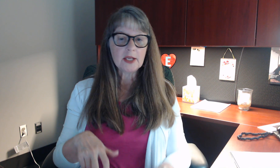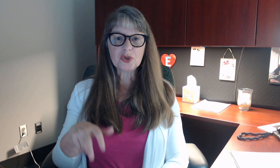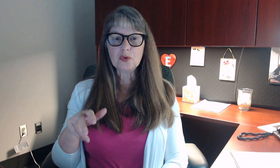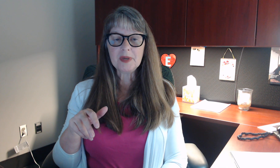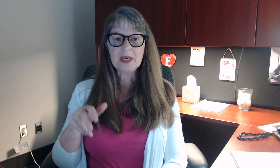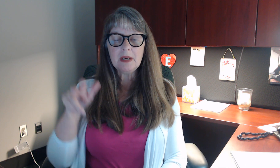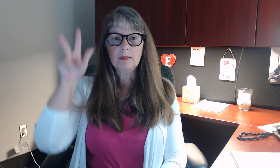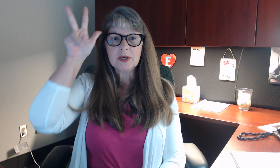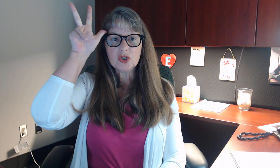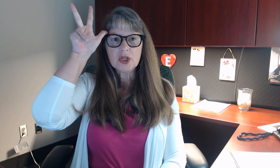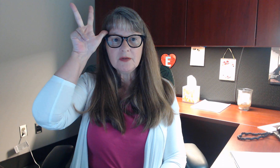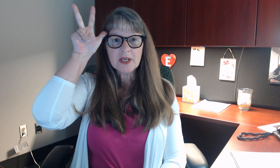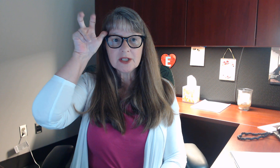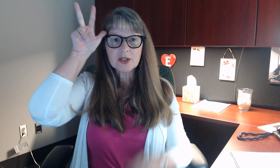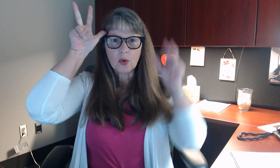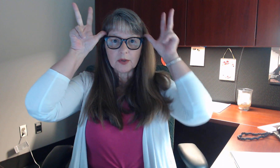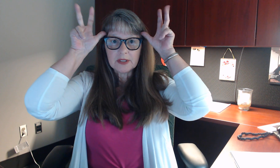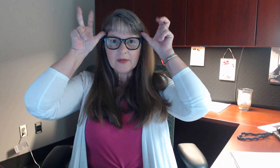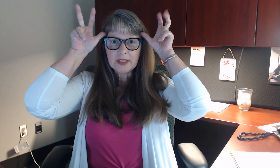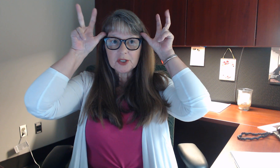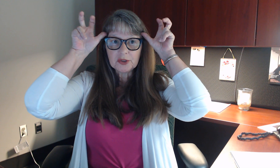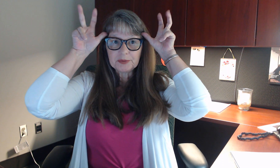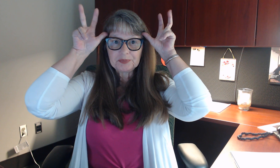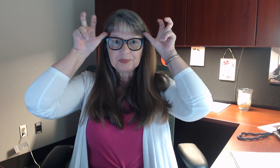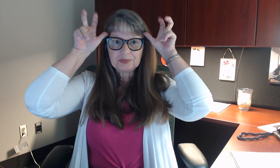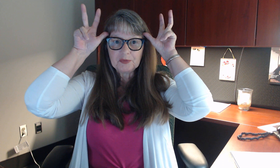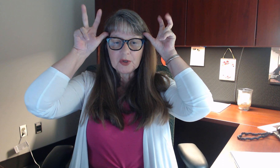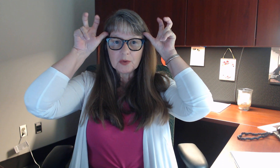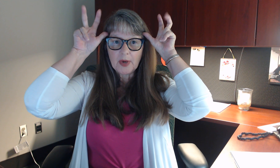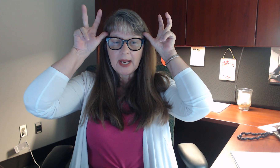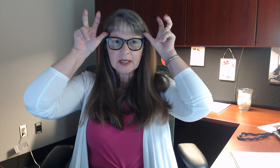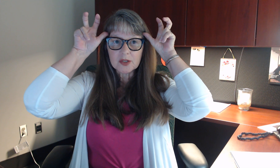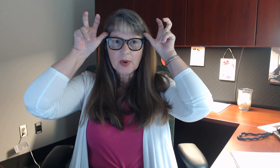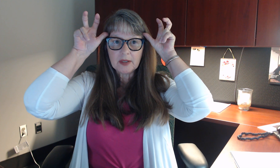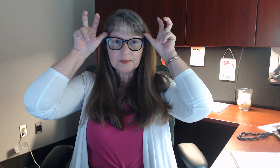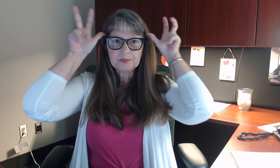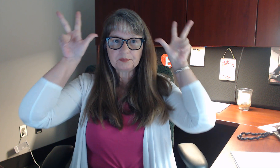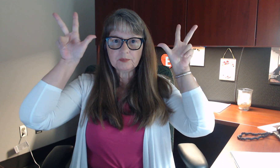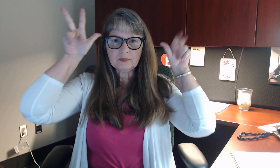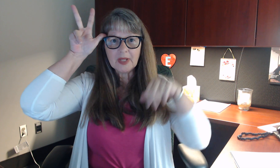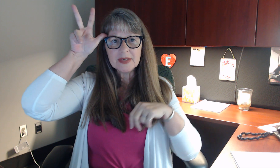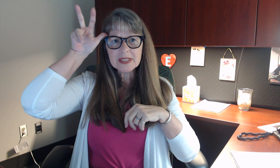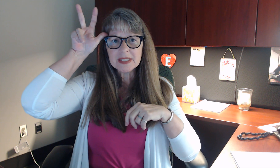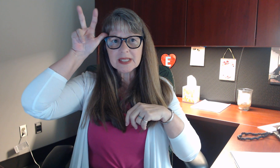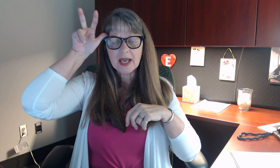To be mischievous or devilish, you can do it one-handed as well. This is the sign